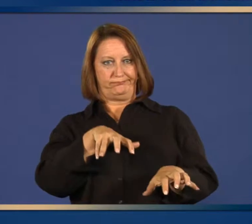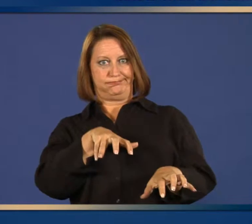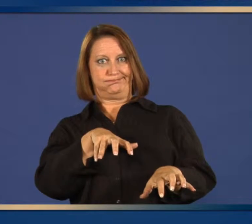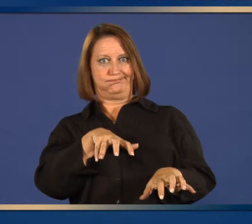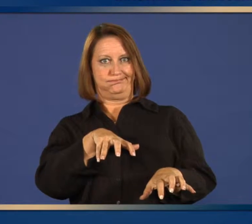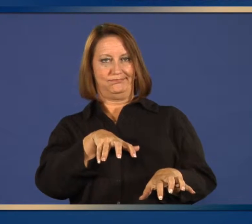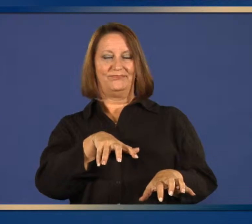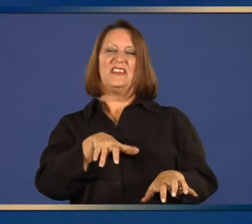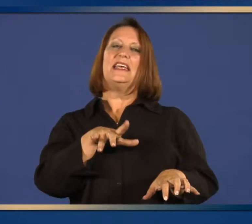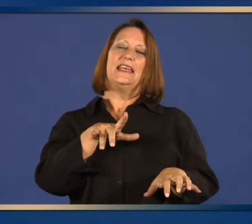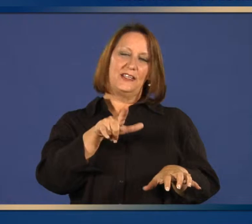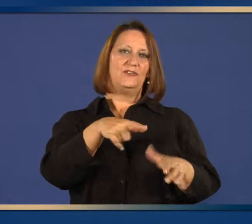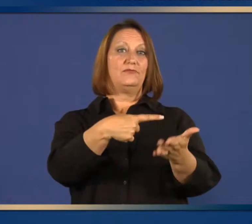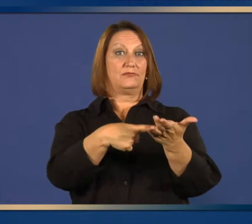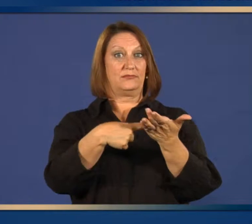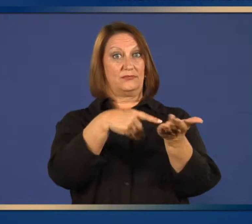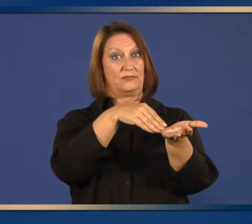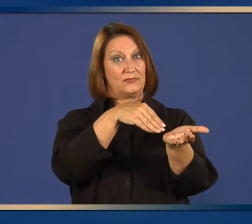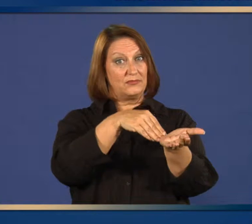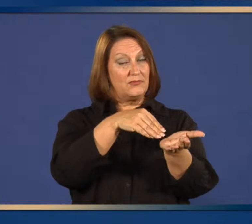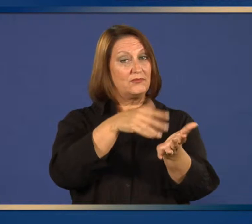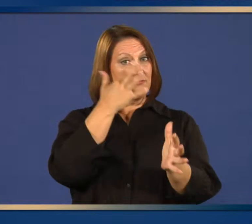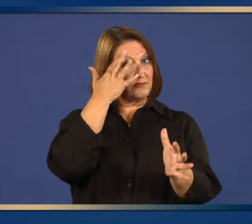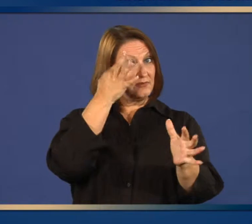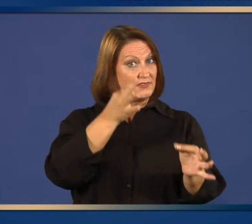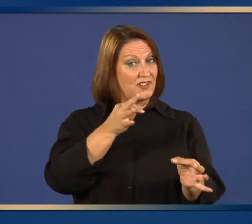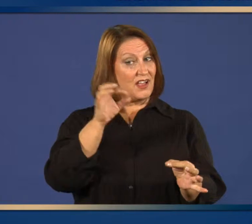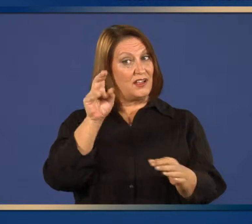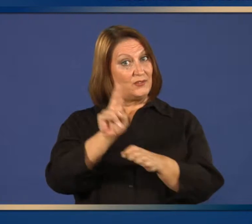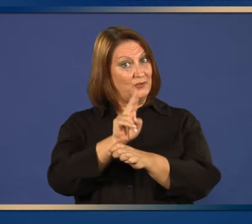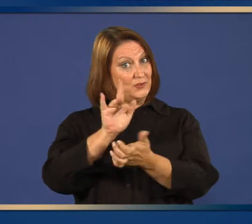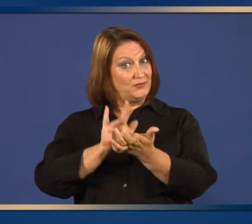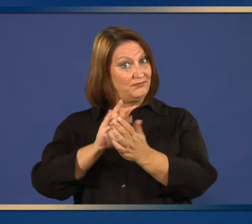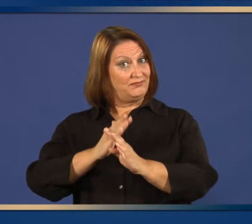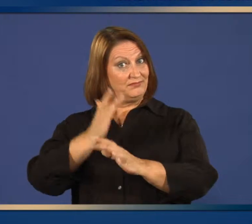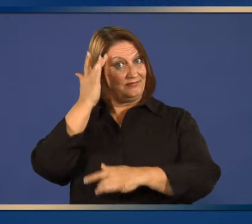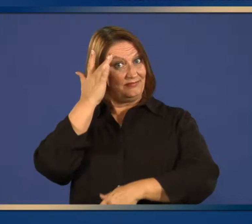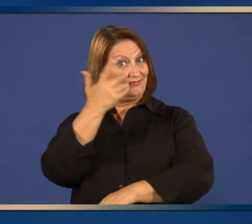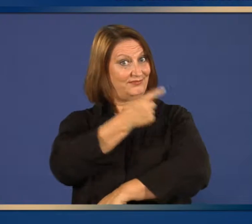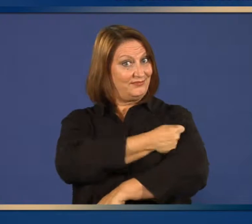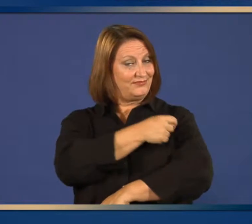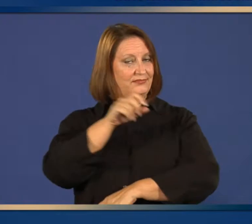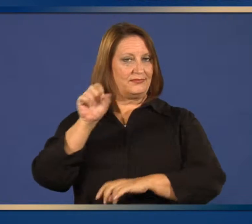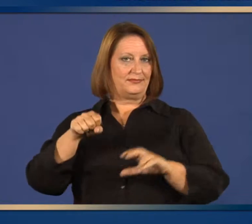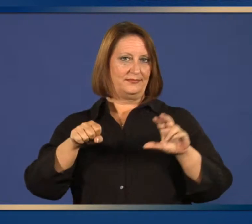Your provider will help you decide whether the vaccine is recommended for you.